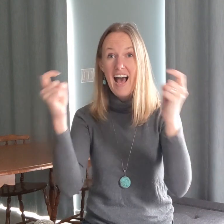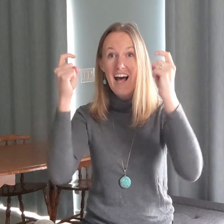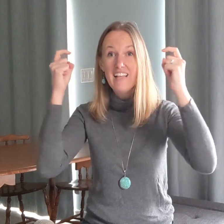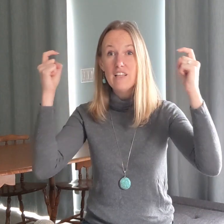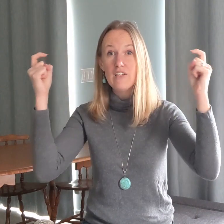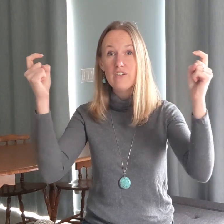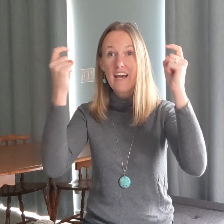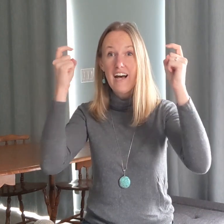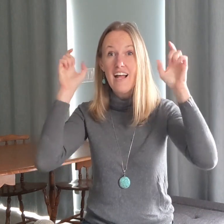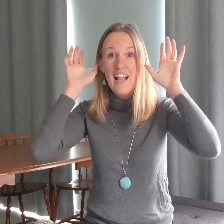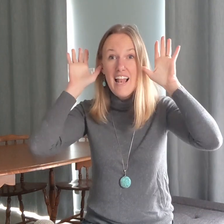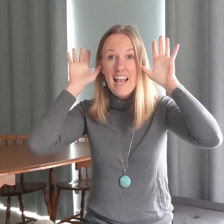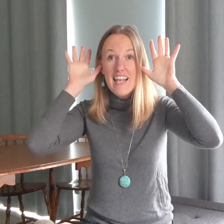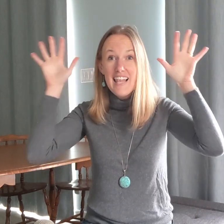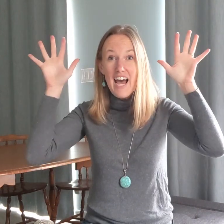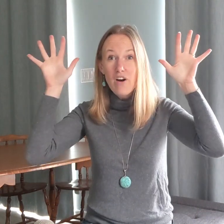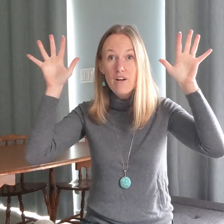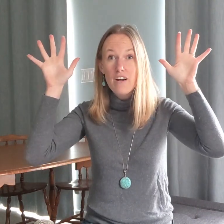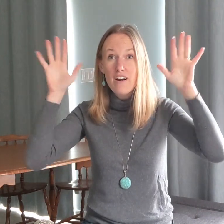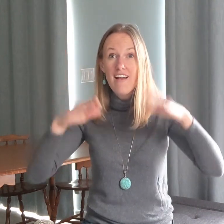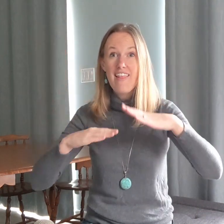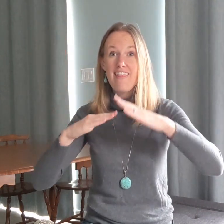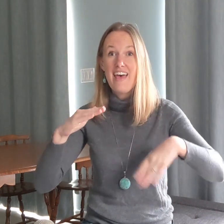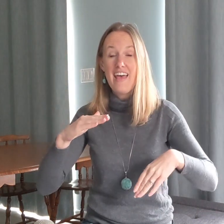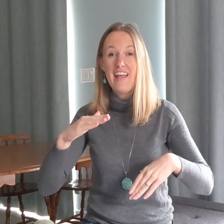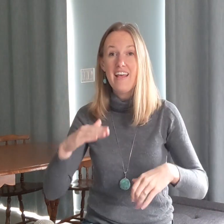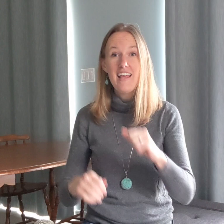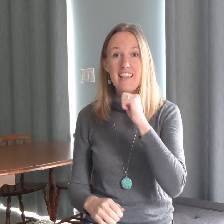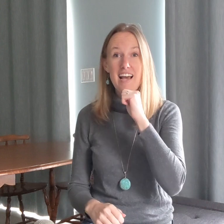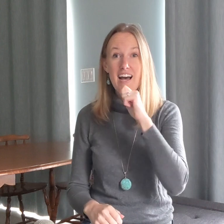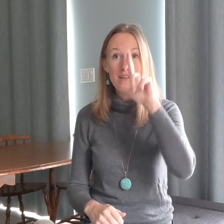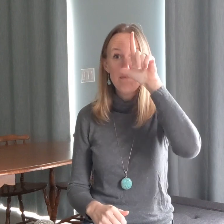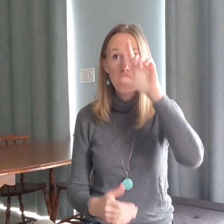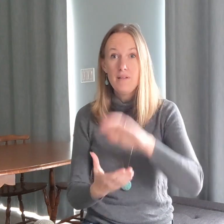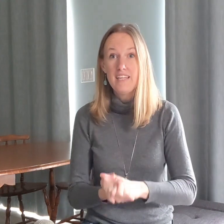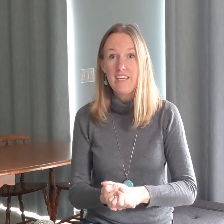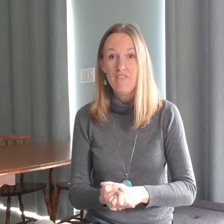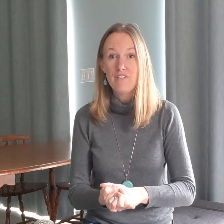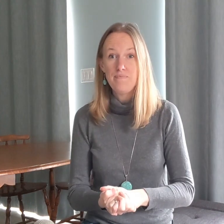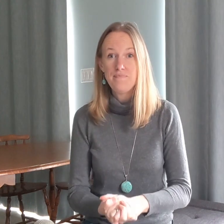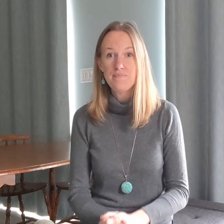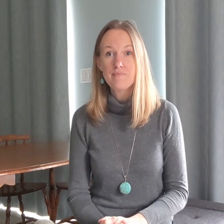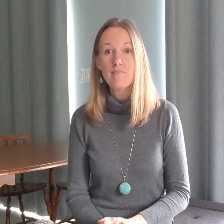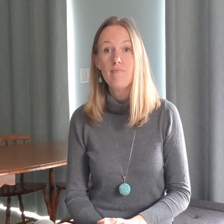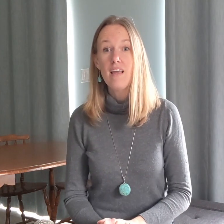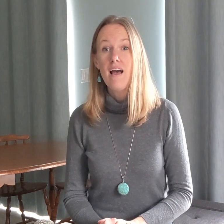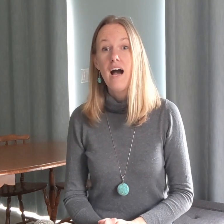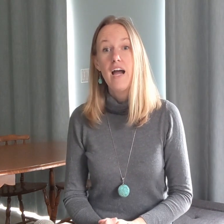hallelujah louder than the unbelief. I